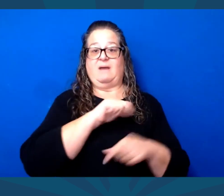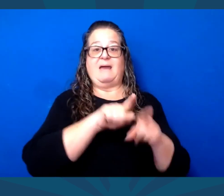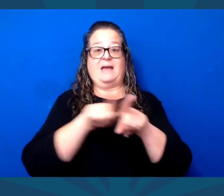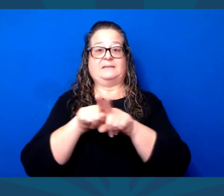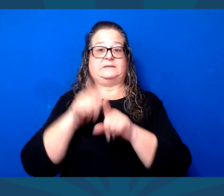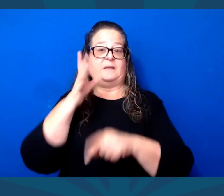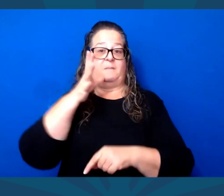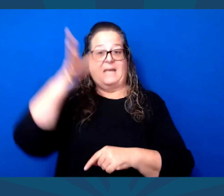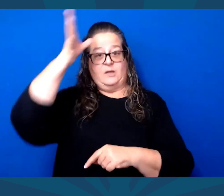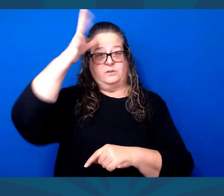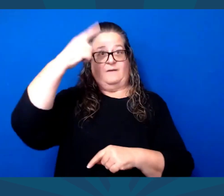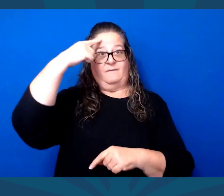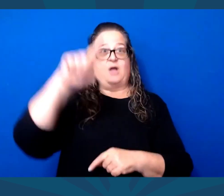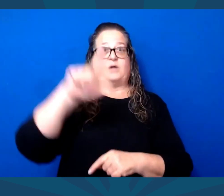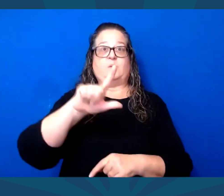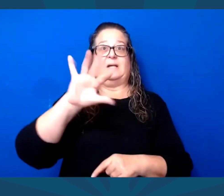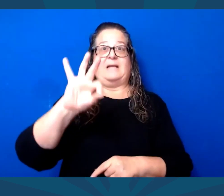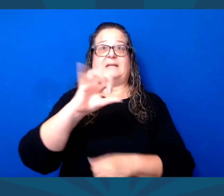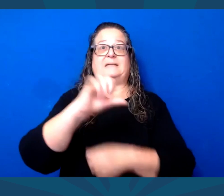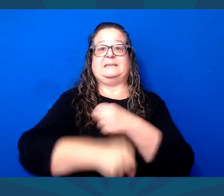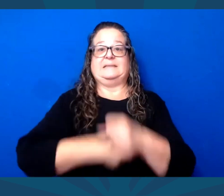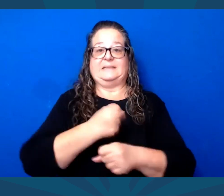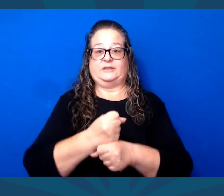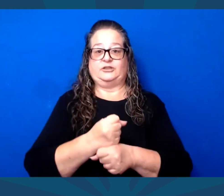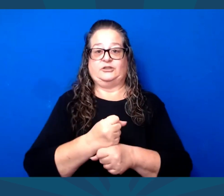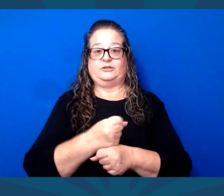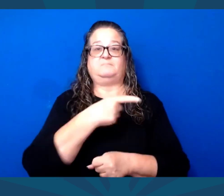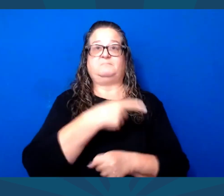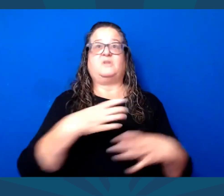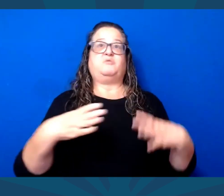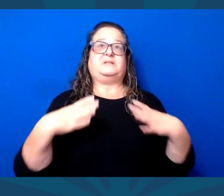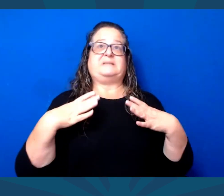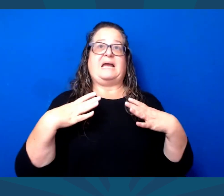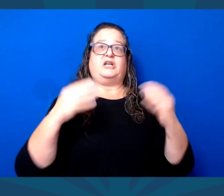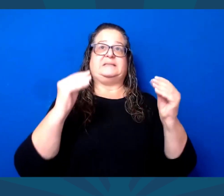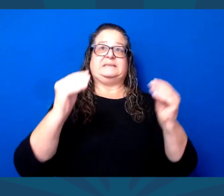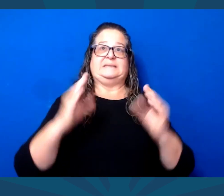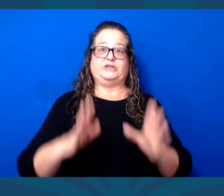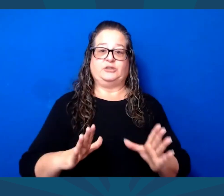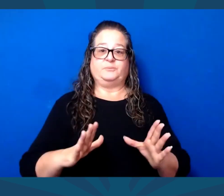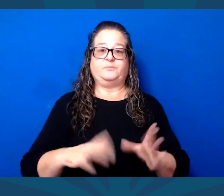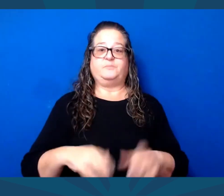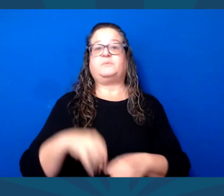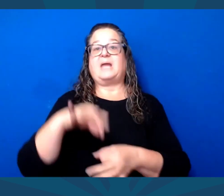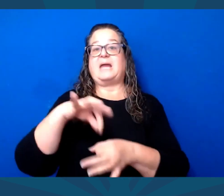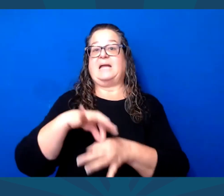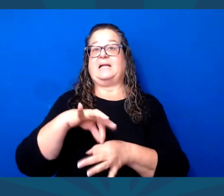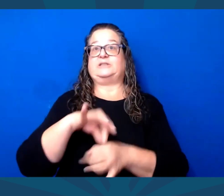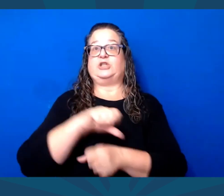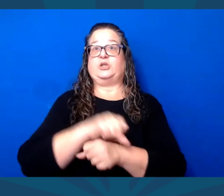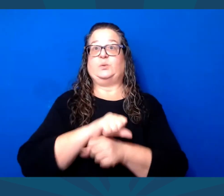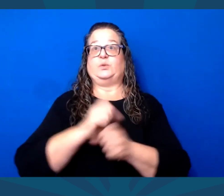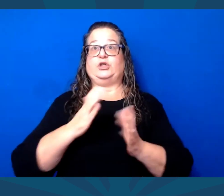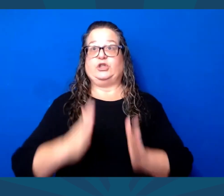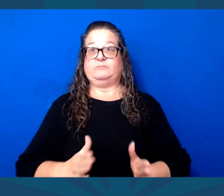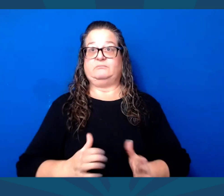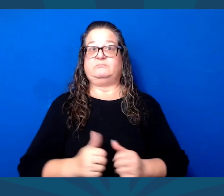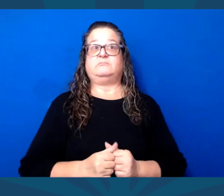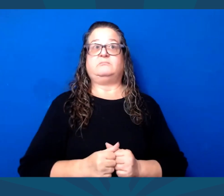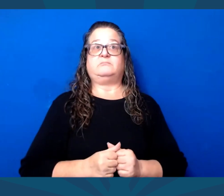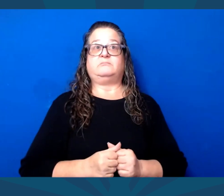I have lived in AZ 29 out of the last 34 years as a public school parent,